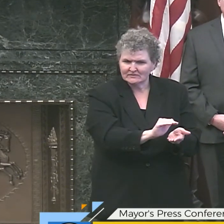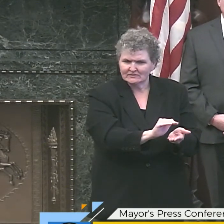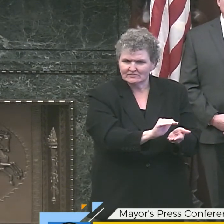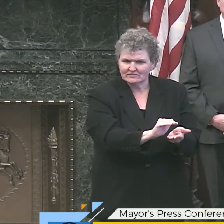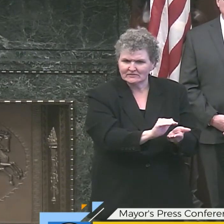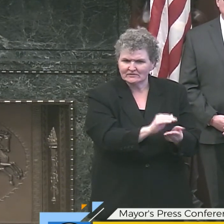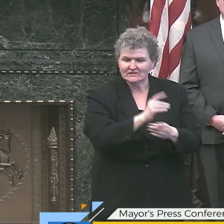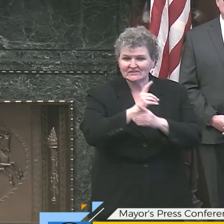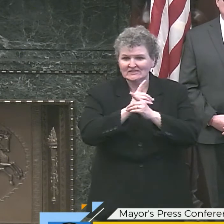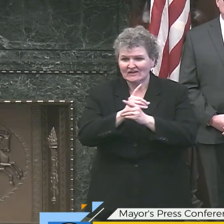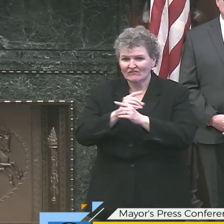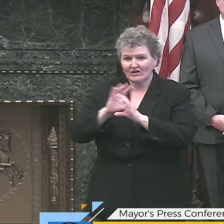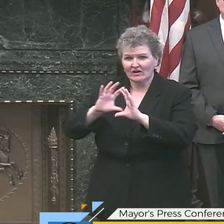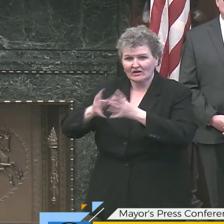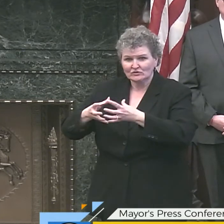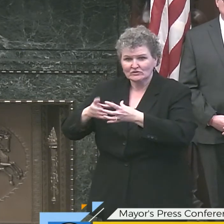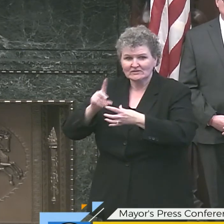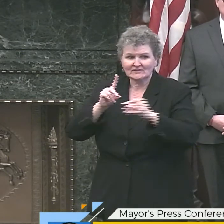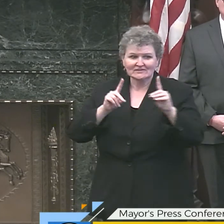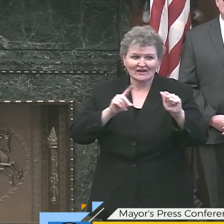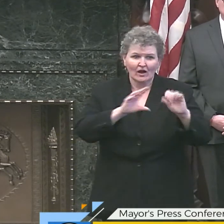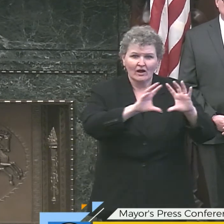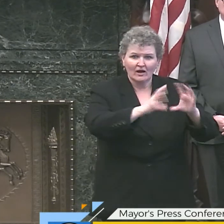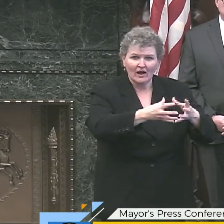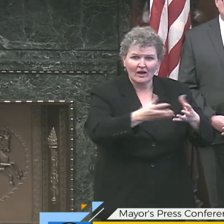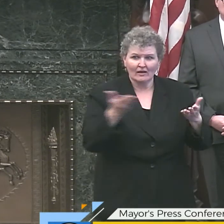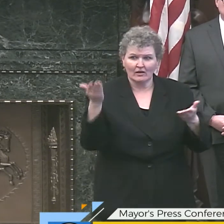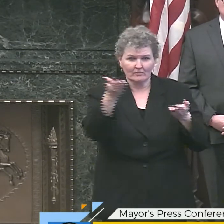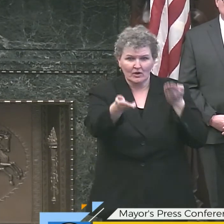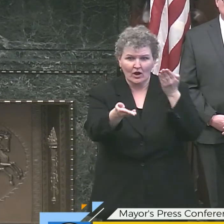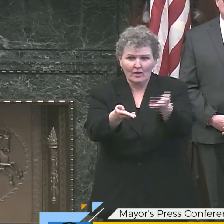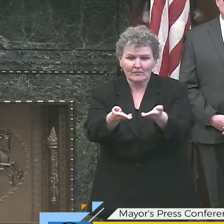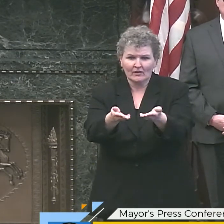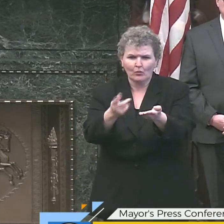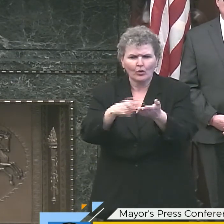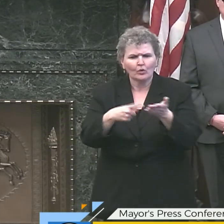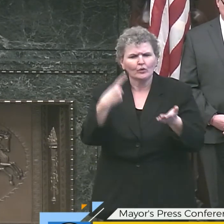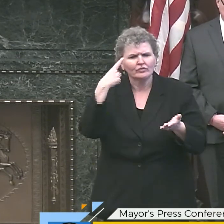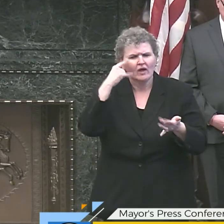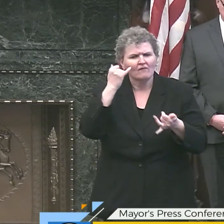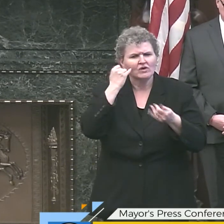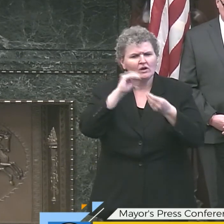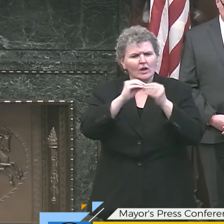and also the DA's office put forth? Sure.